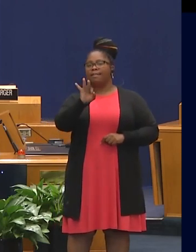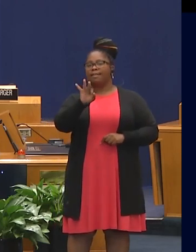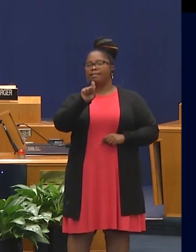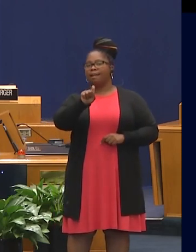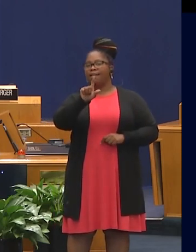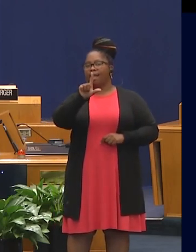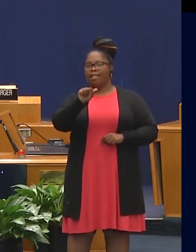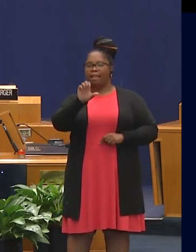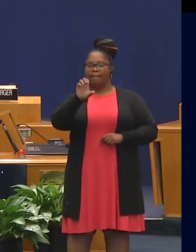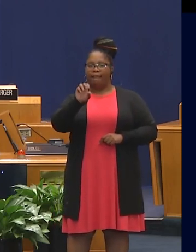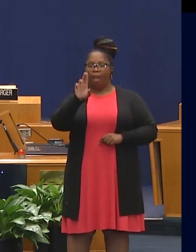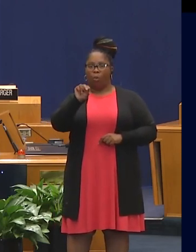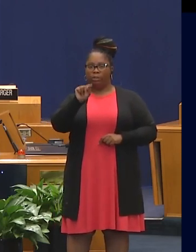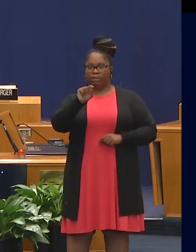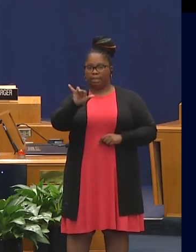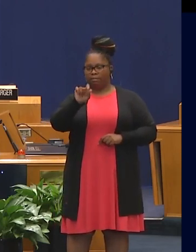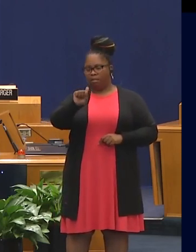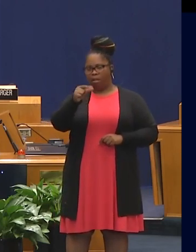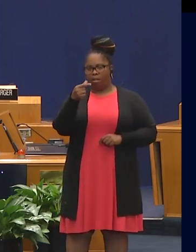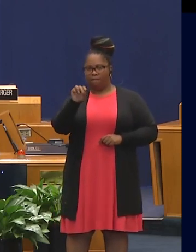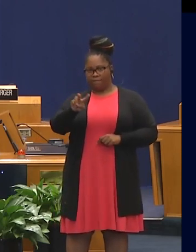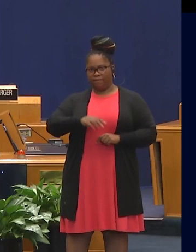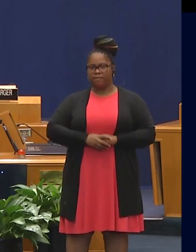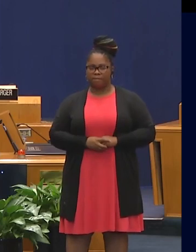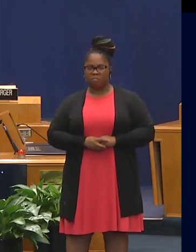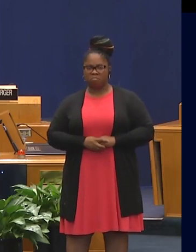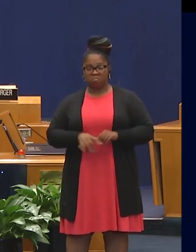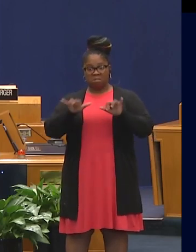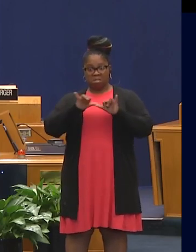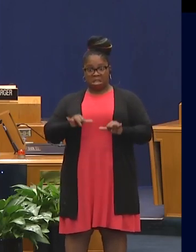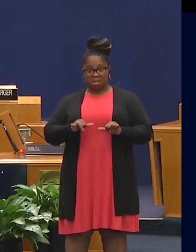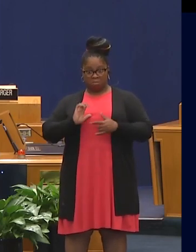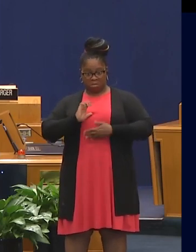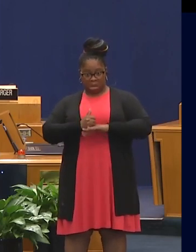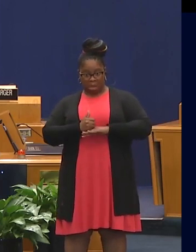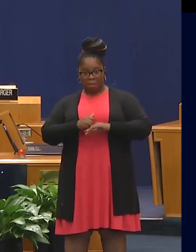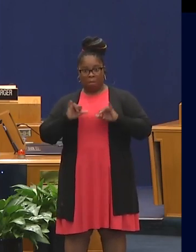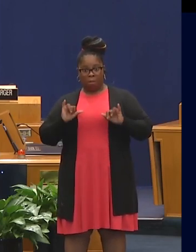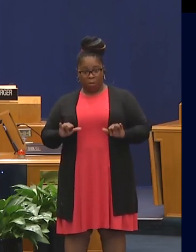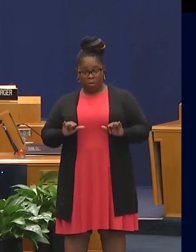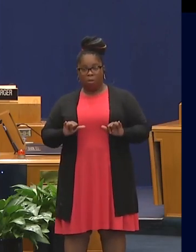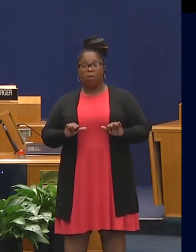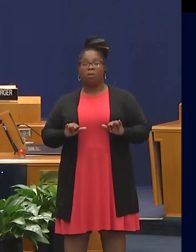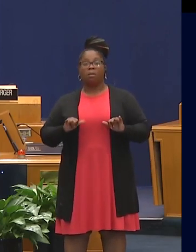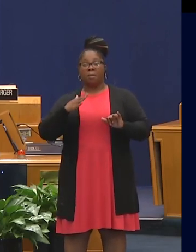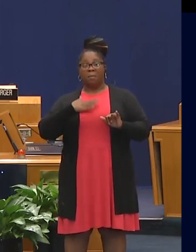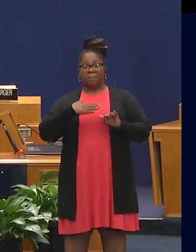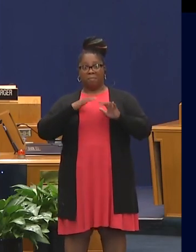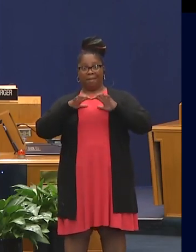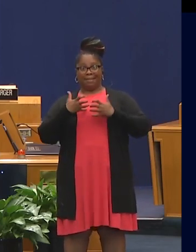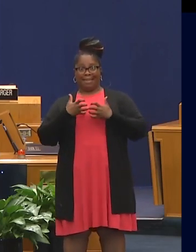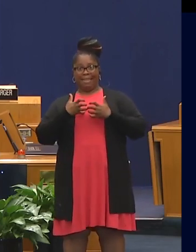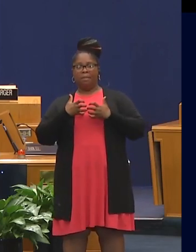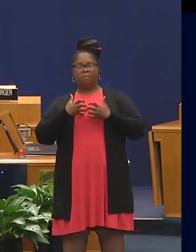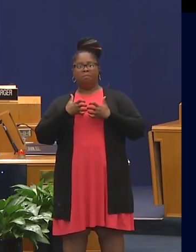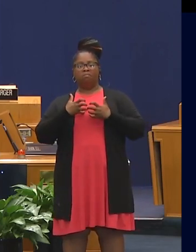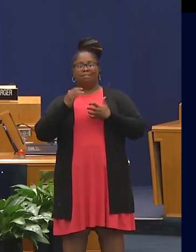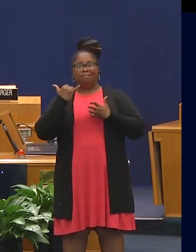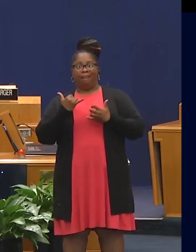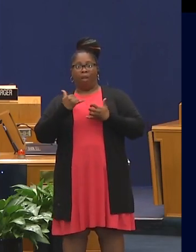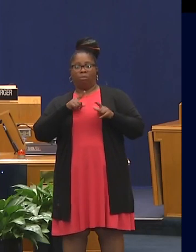covid19.lacounty.gov. Now that the system has been constructed, we'll begin transferring the COVID testing branch from my team to the Department of Public